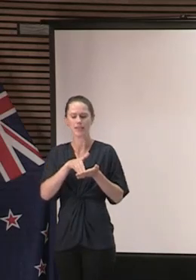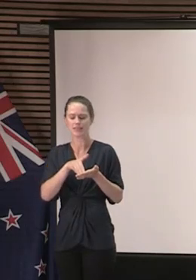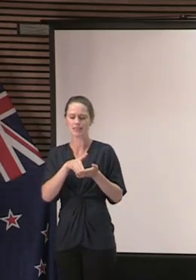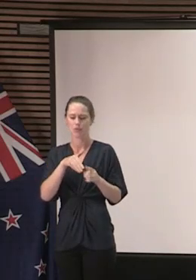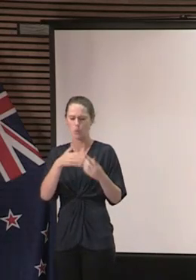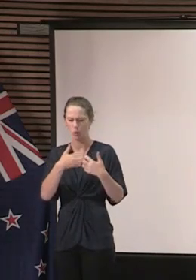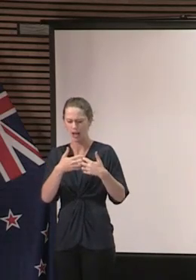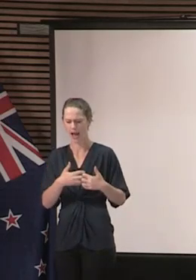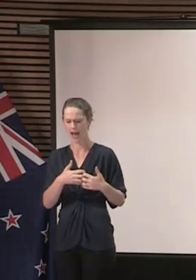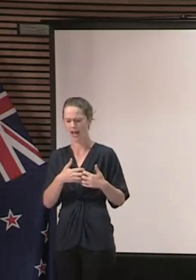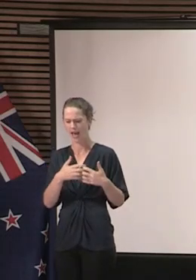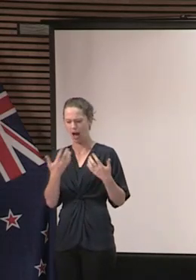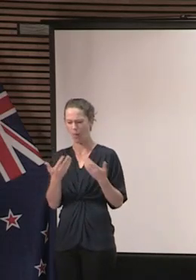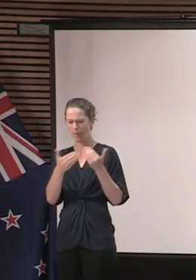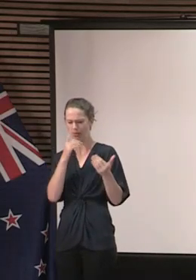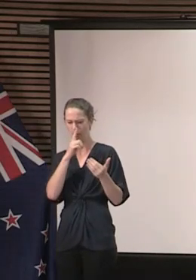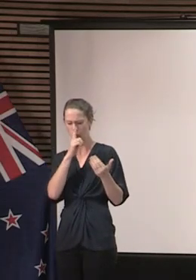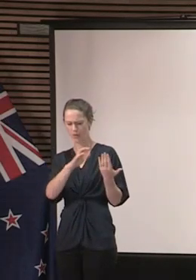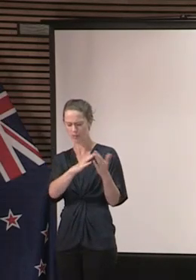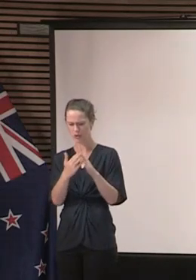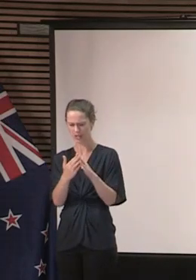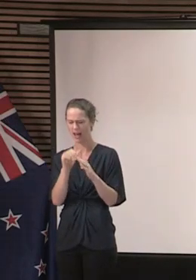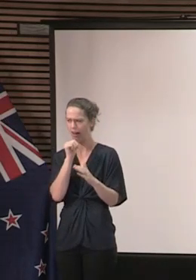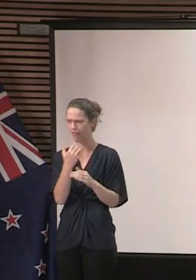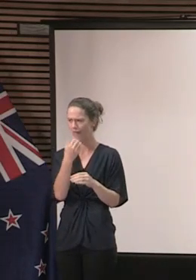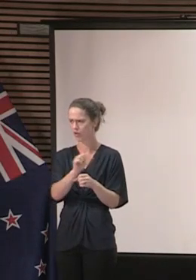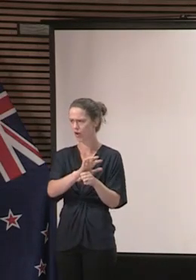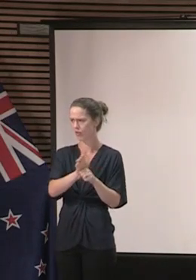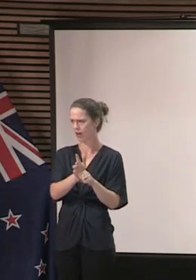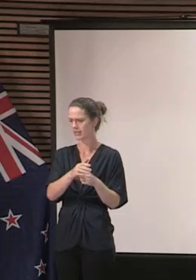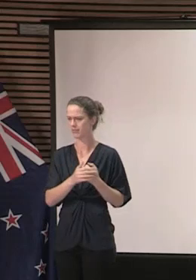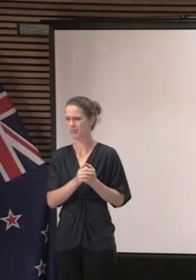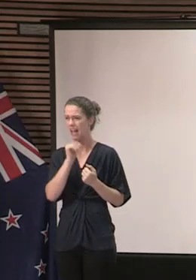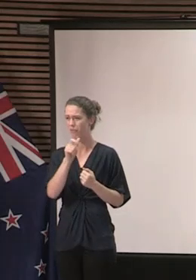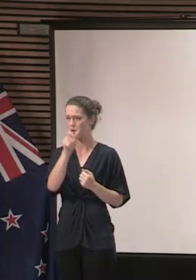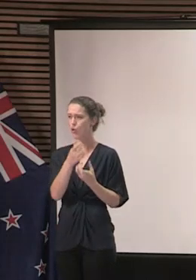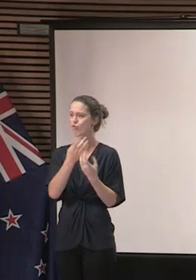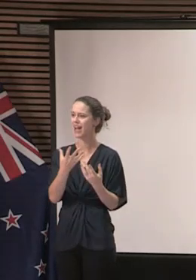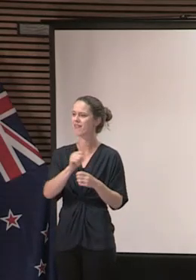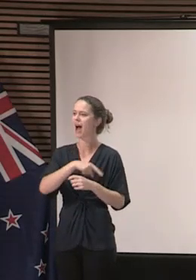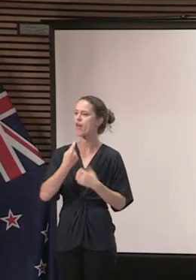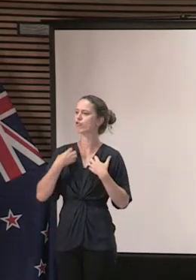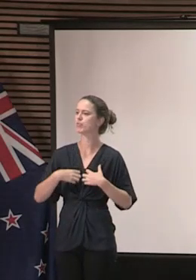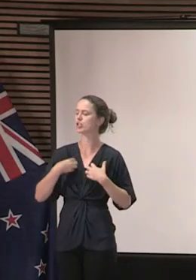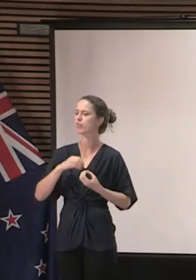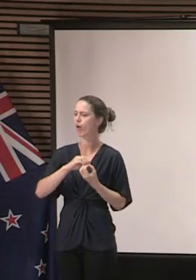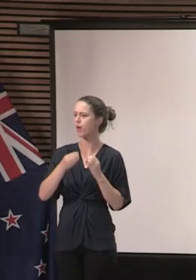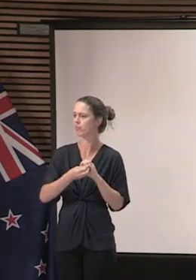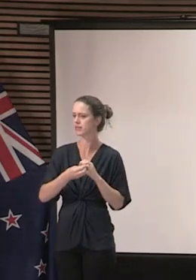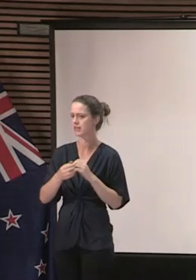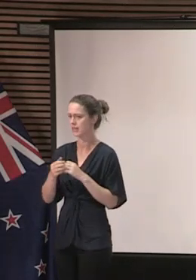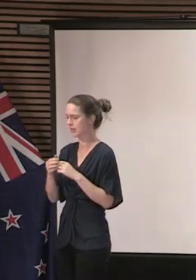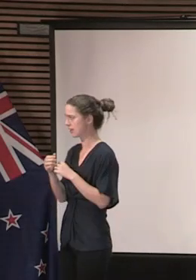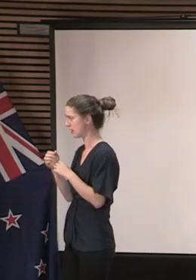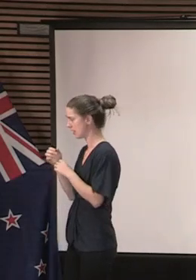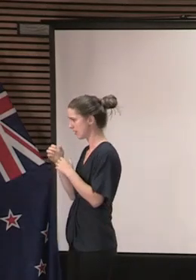is around how we manage people in the community with COVID-19, particularly if they have pre-existing respiratory conditions. Does that mean you're going to change